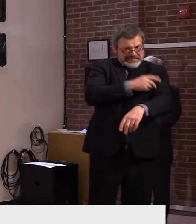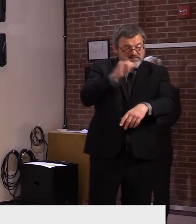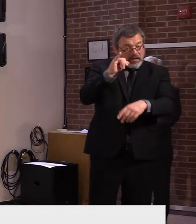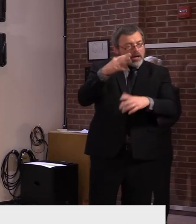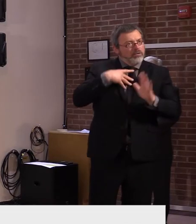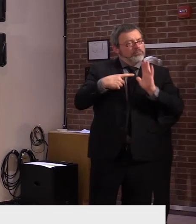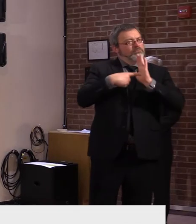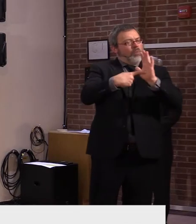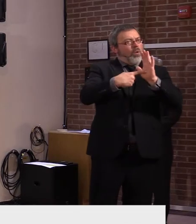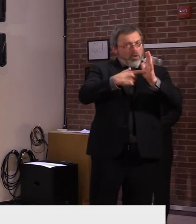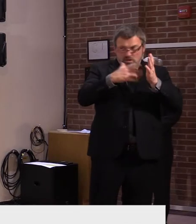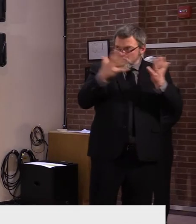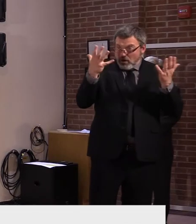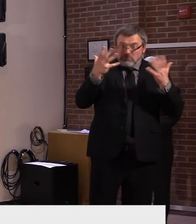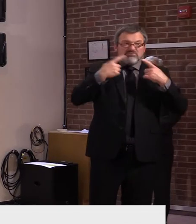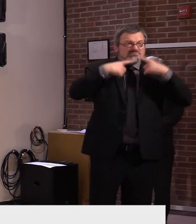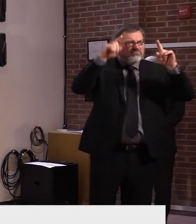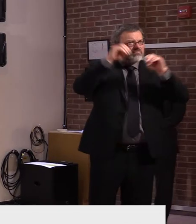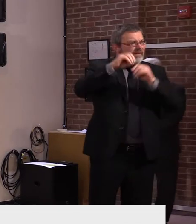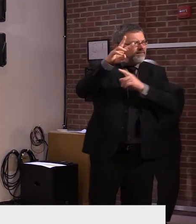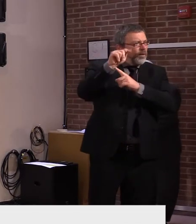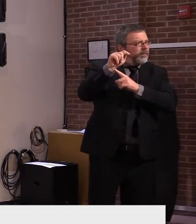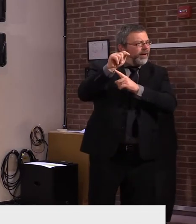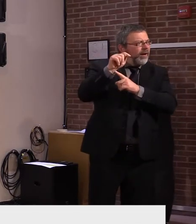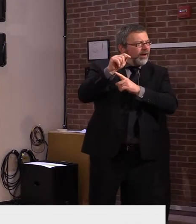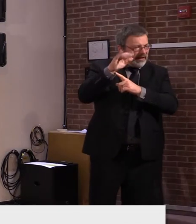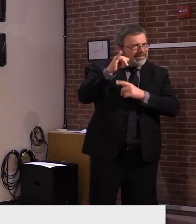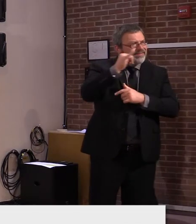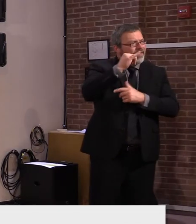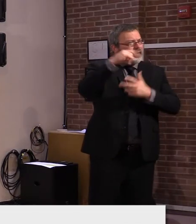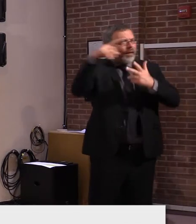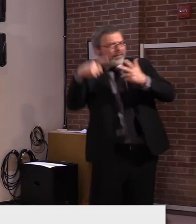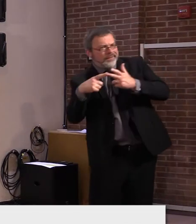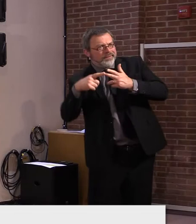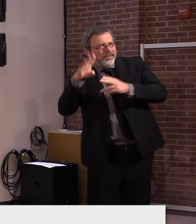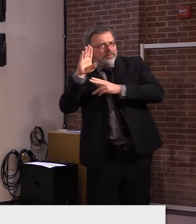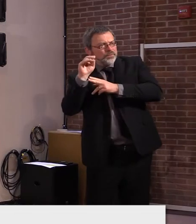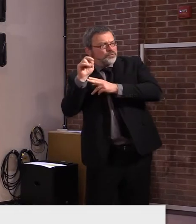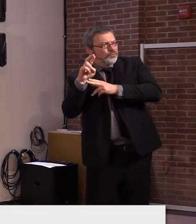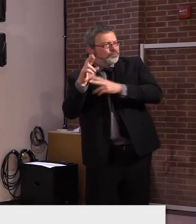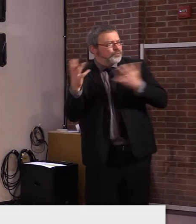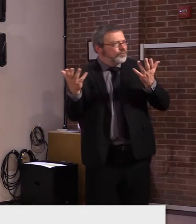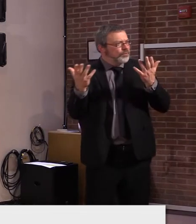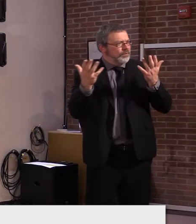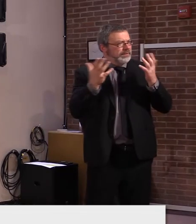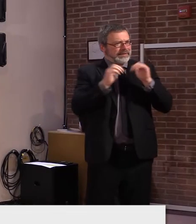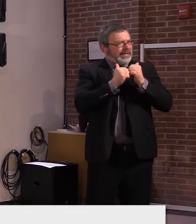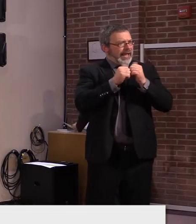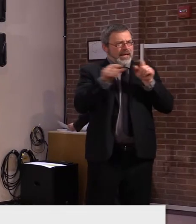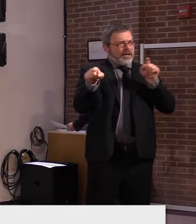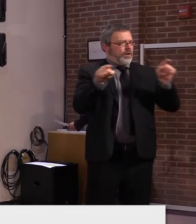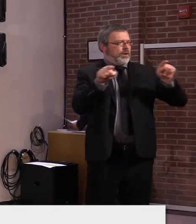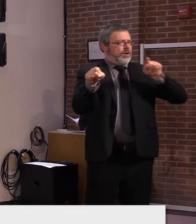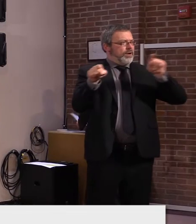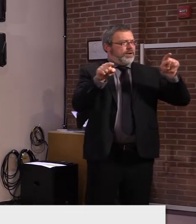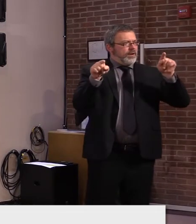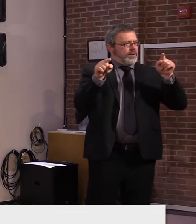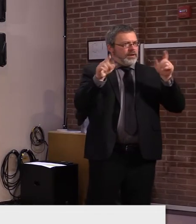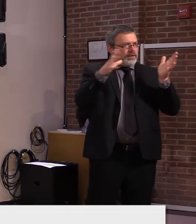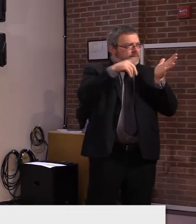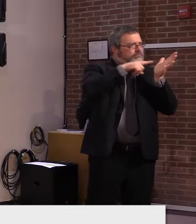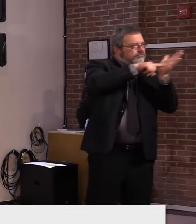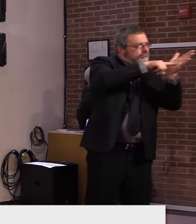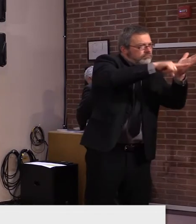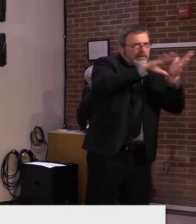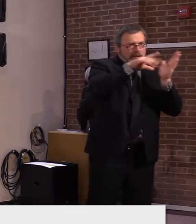look at the boosters now starting to come in, how do you sort of plan to follow how effective those have been? And I don't know if